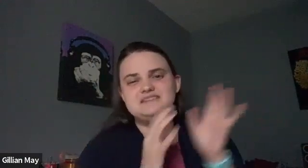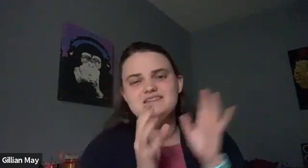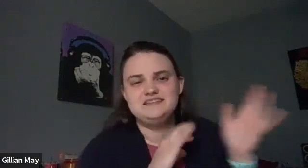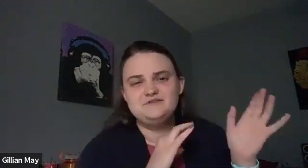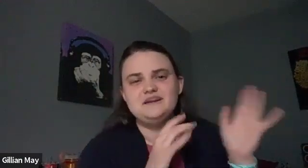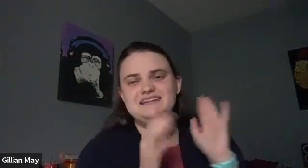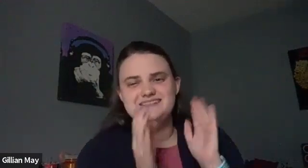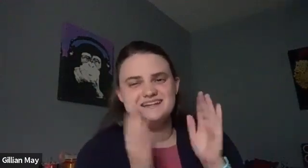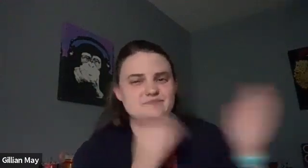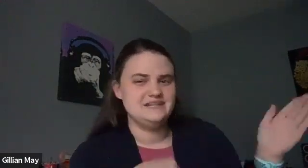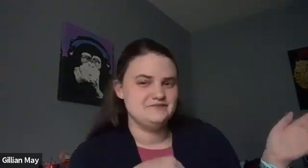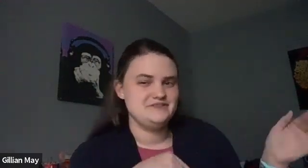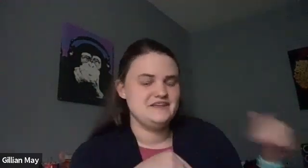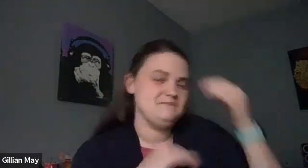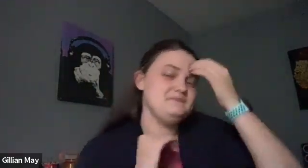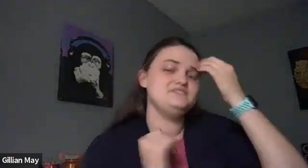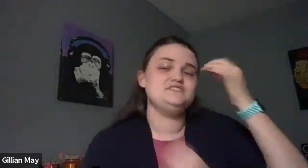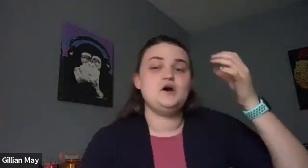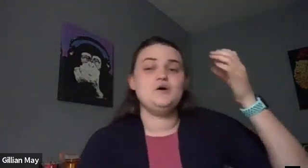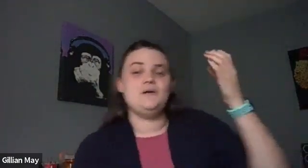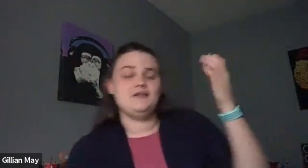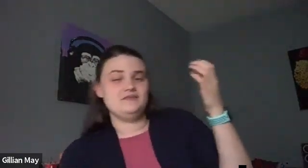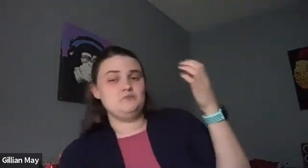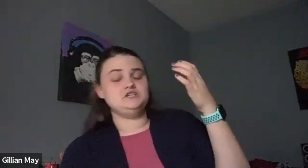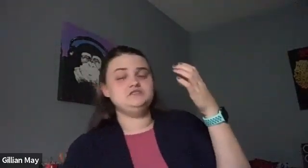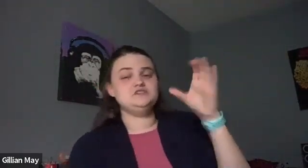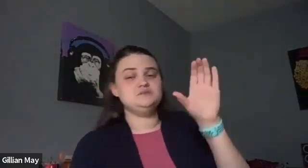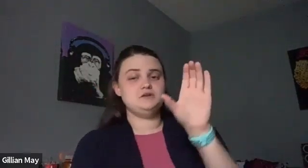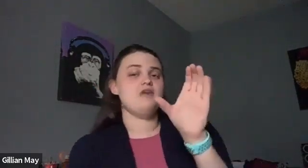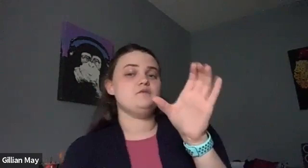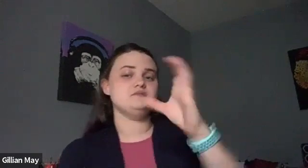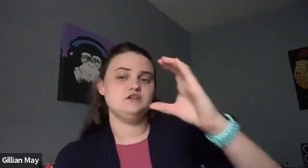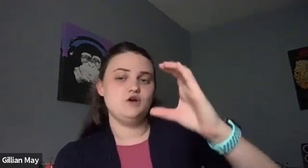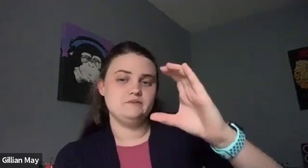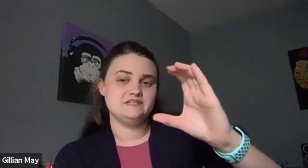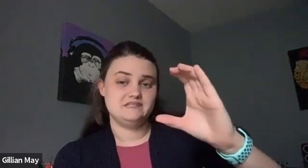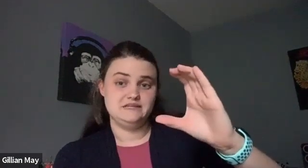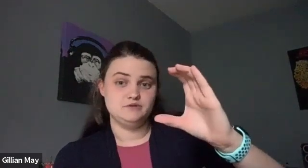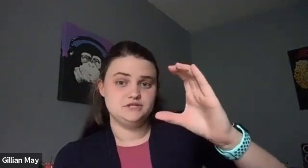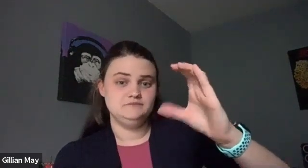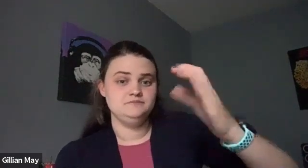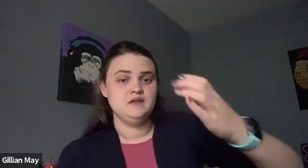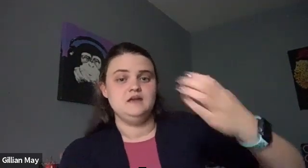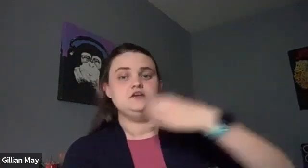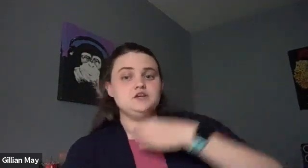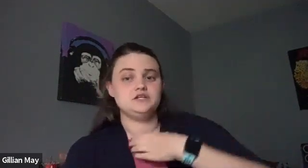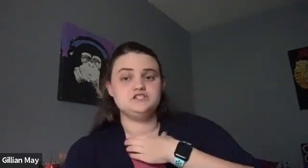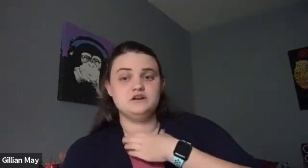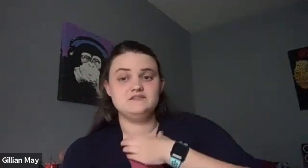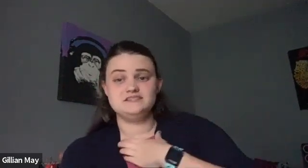slightly different, it does mean a different thing. So what you do is you have almost like your open C motion. You're going to start at the